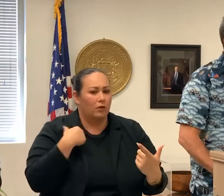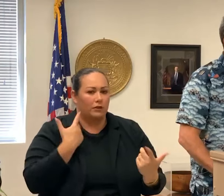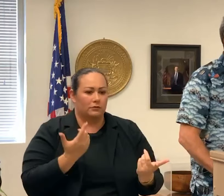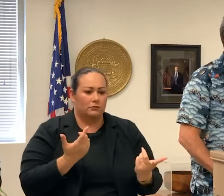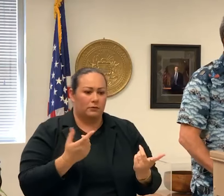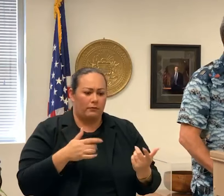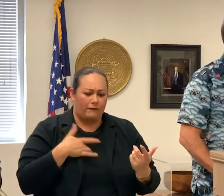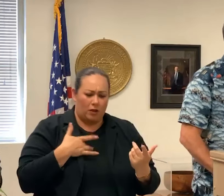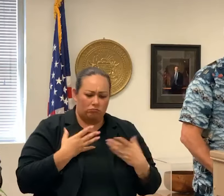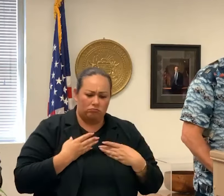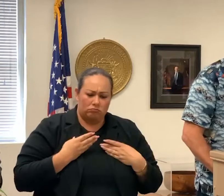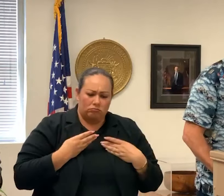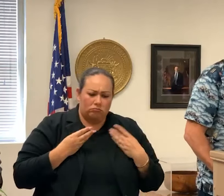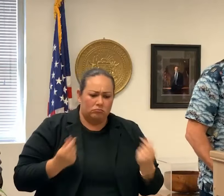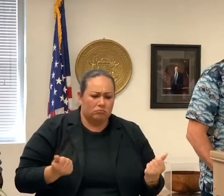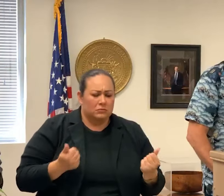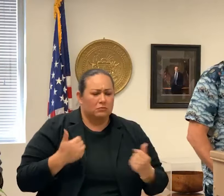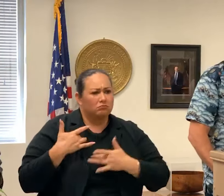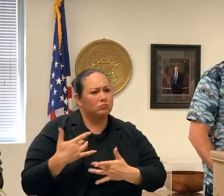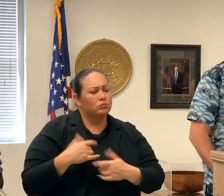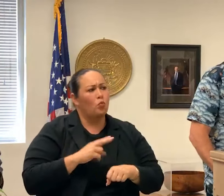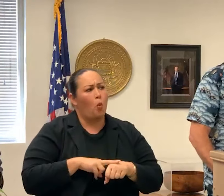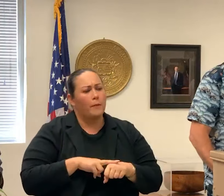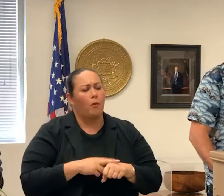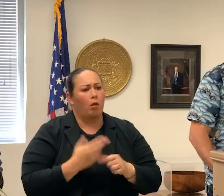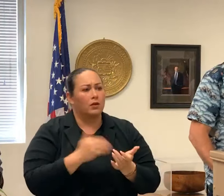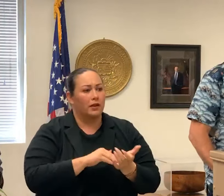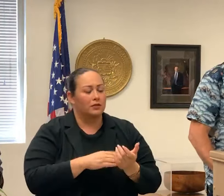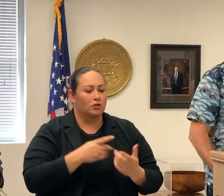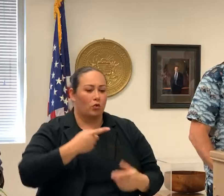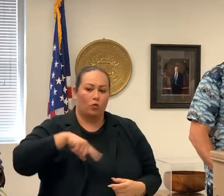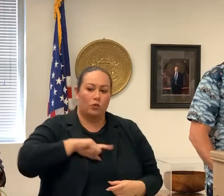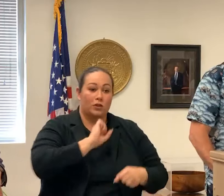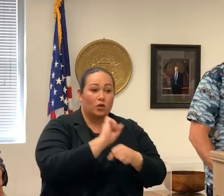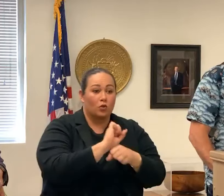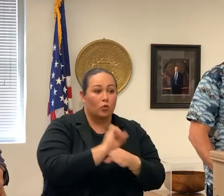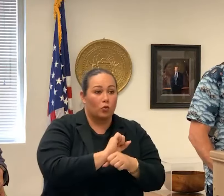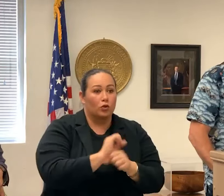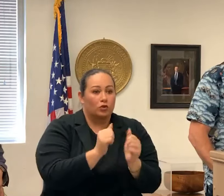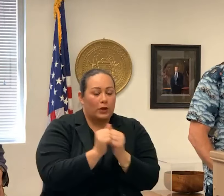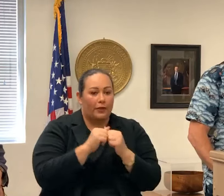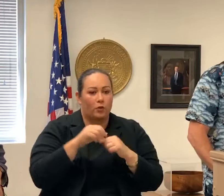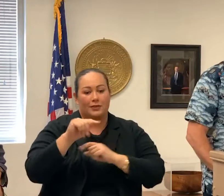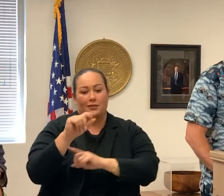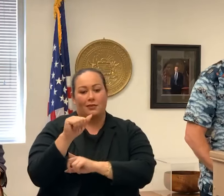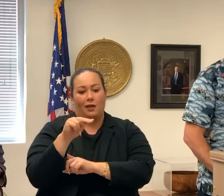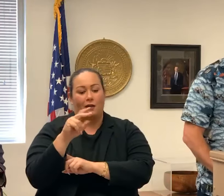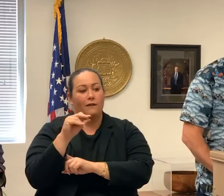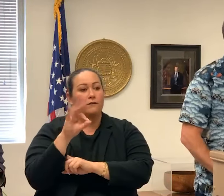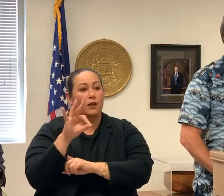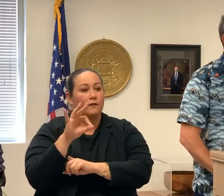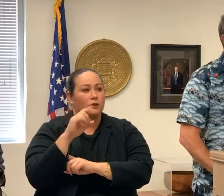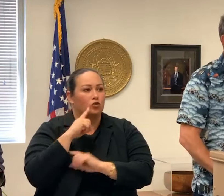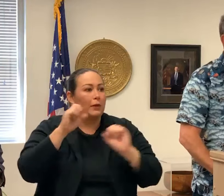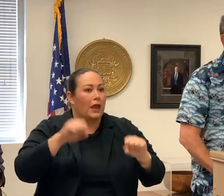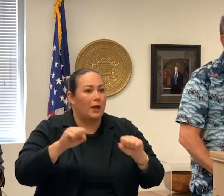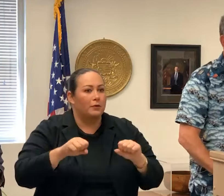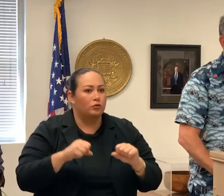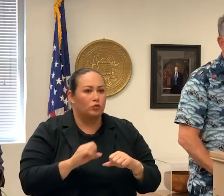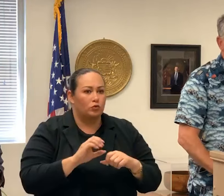department has worked with our TANF reserves to be able to mobilize up to